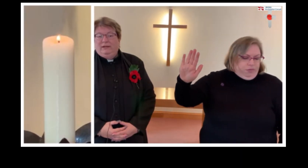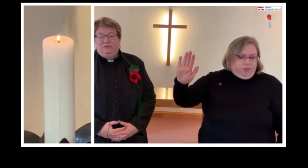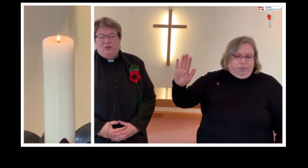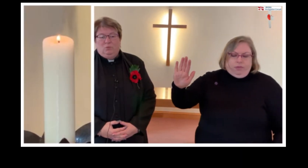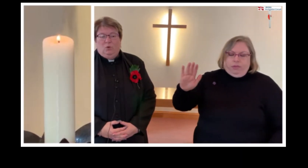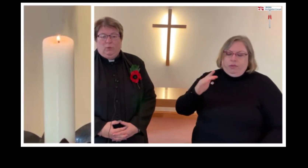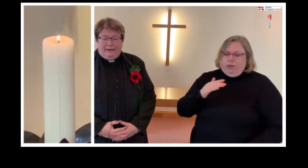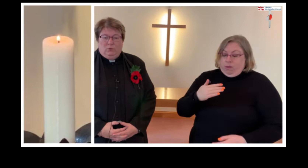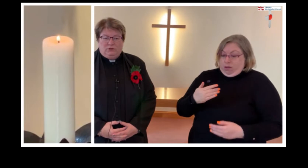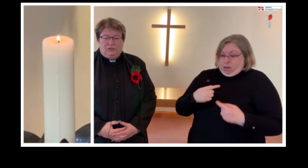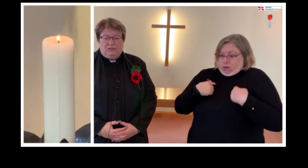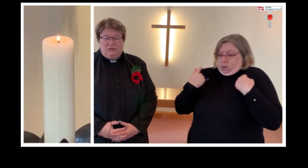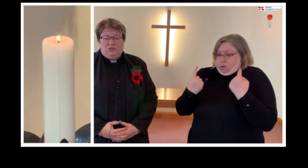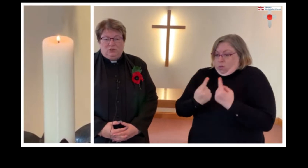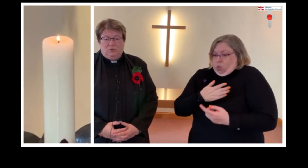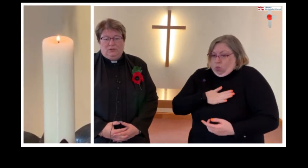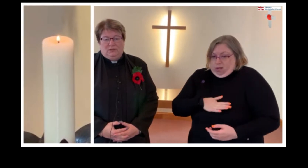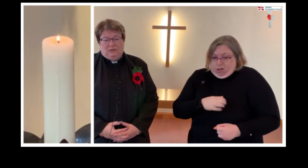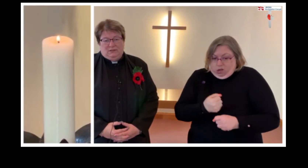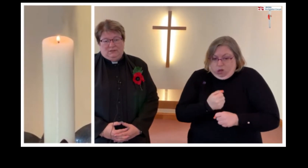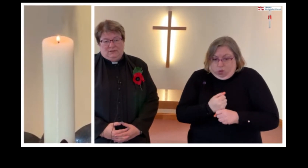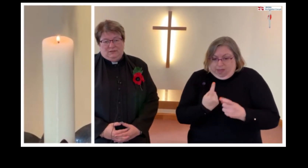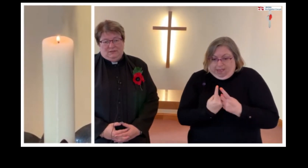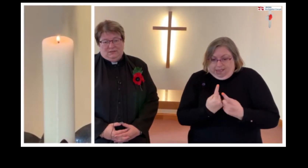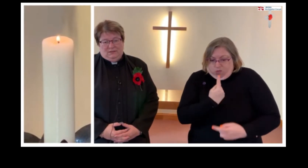And when we have done what we wanted to do